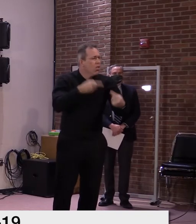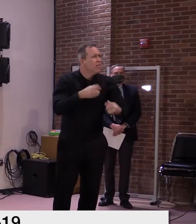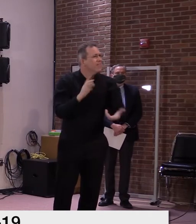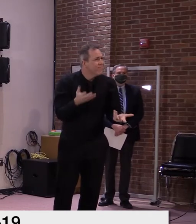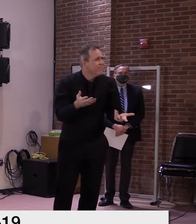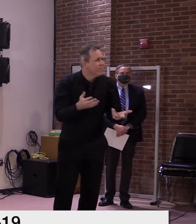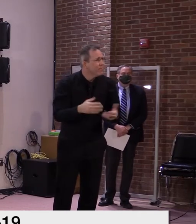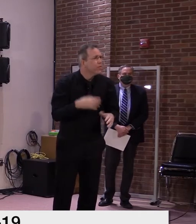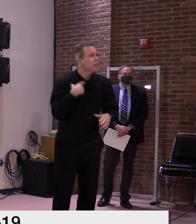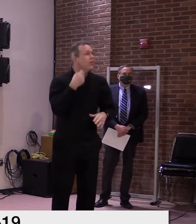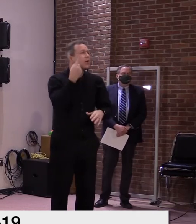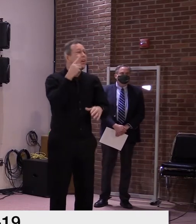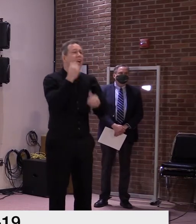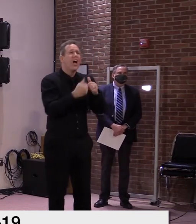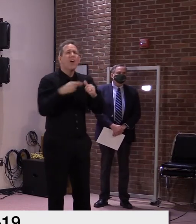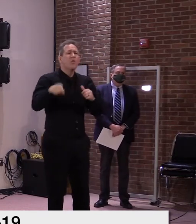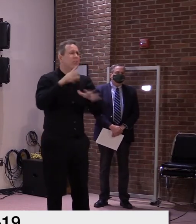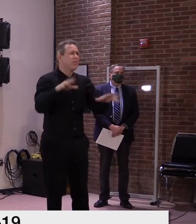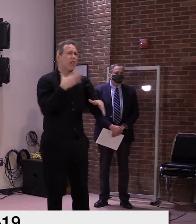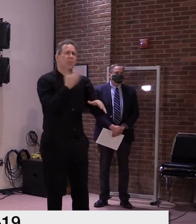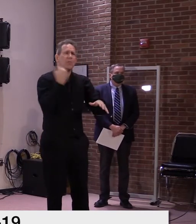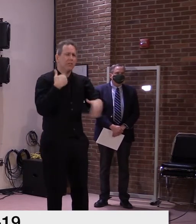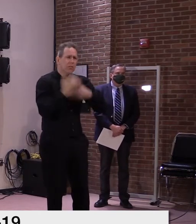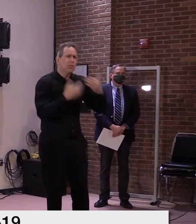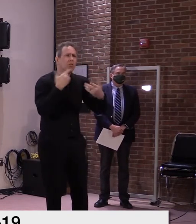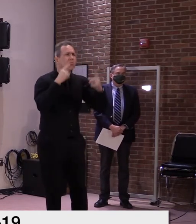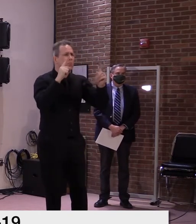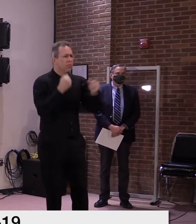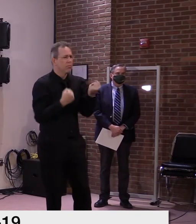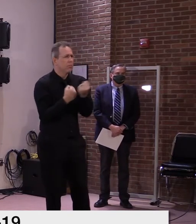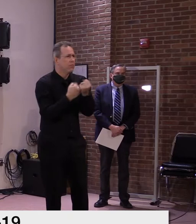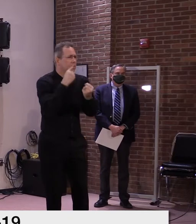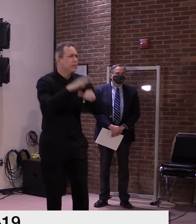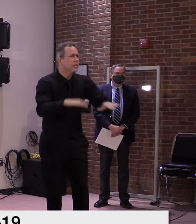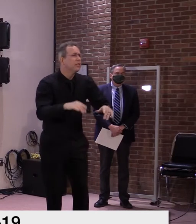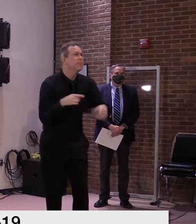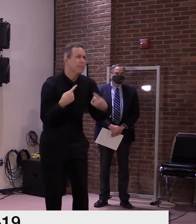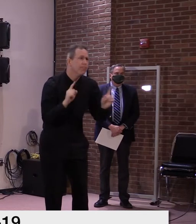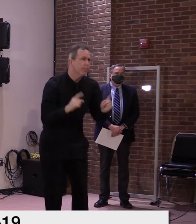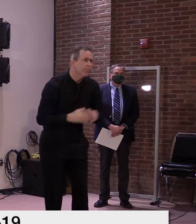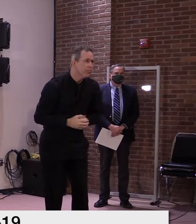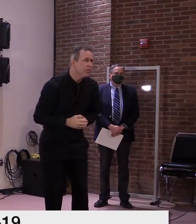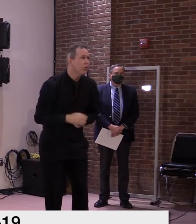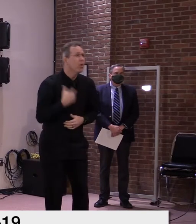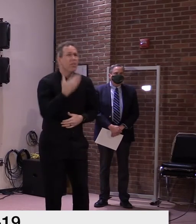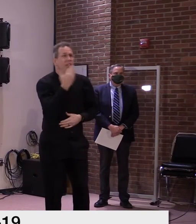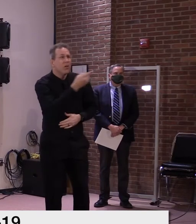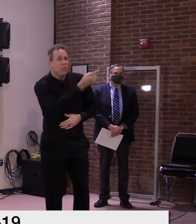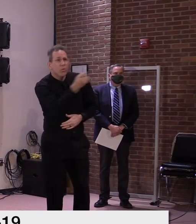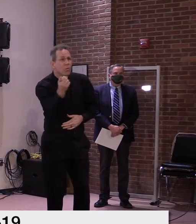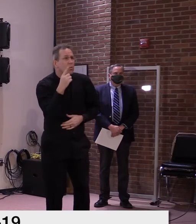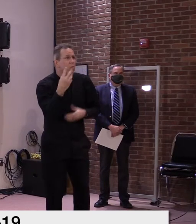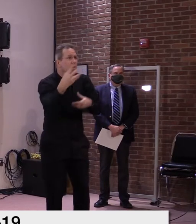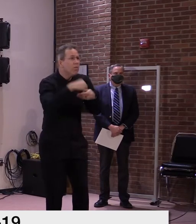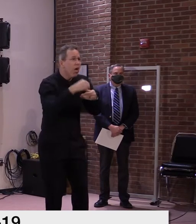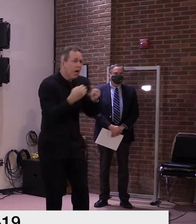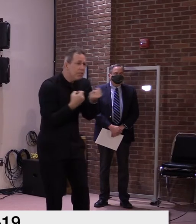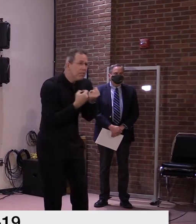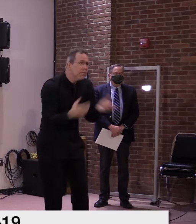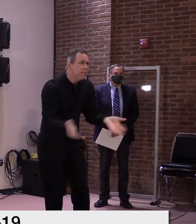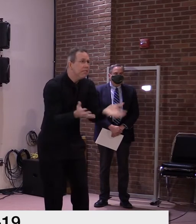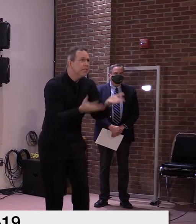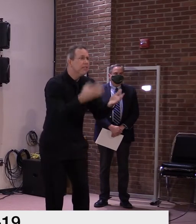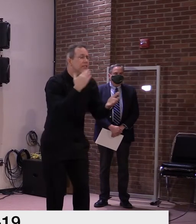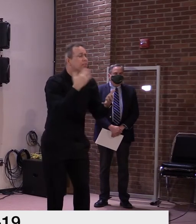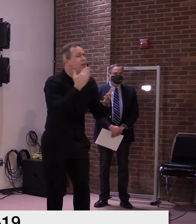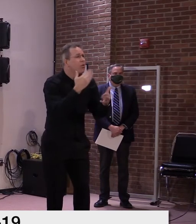best. Thankfully, because of all your efforts, we're much closer than many other states in